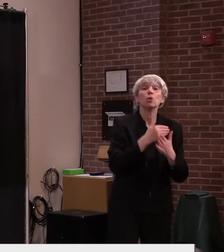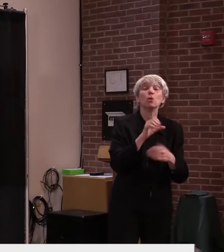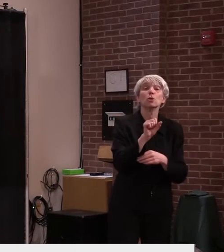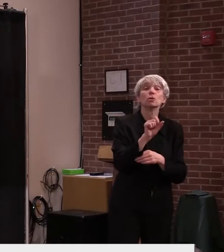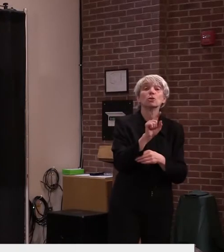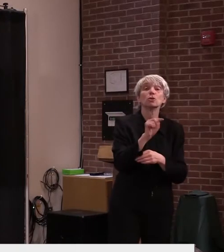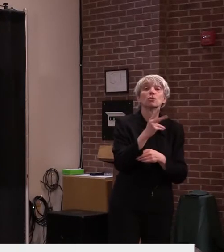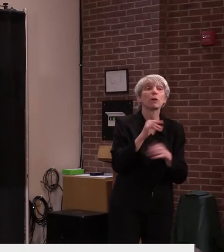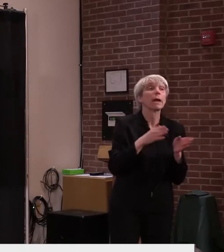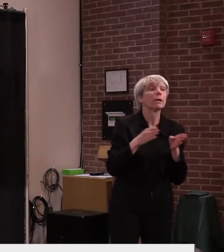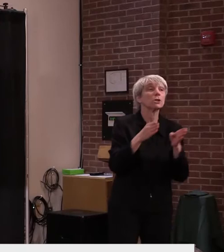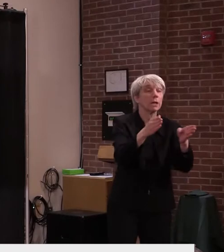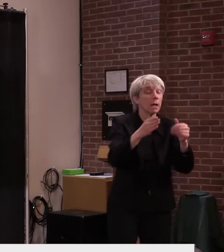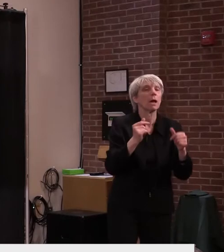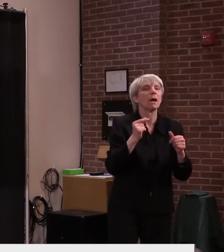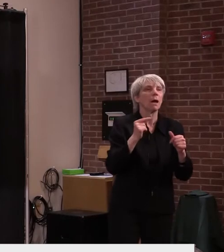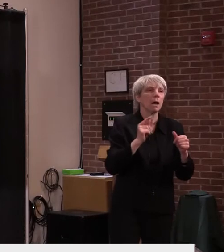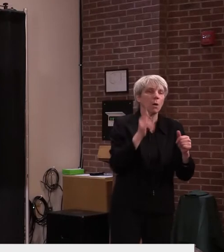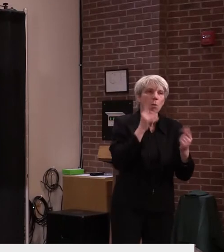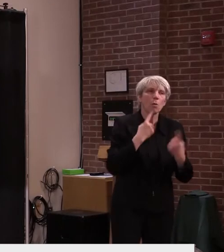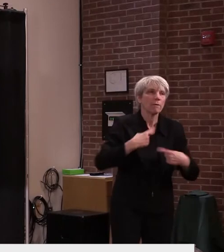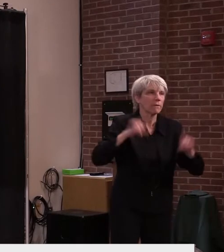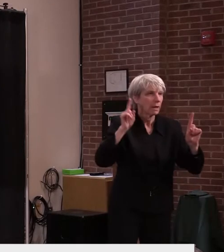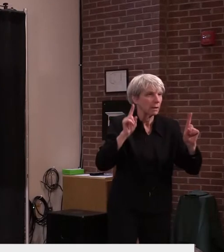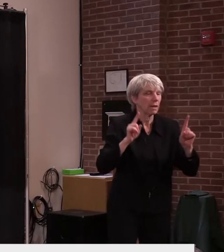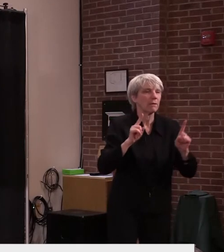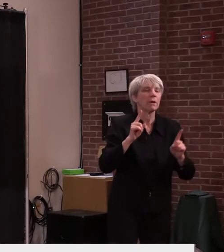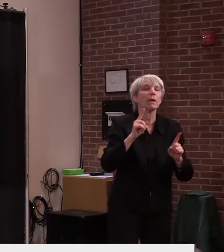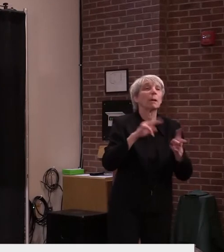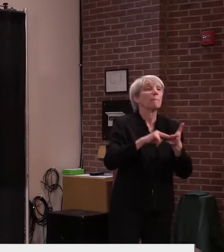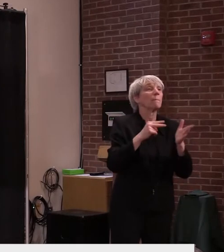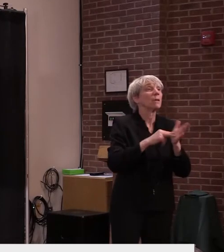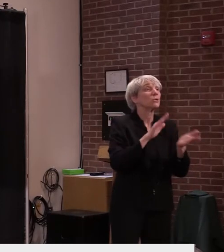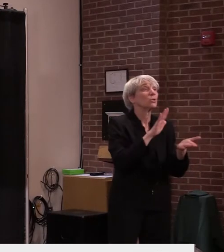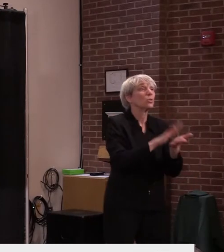more effective, lessening the burden of work on school personnel.